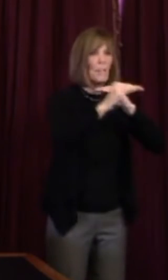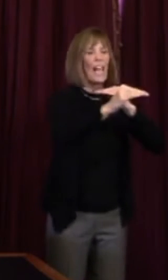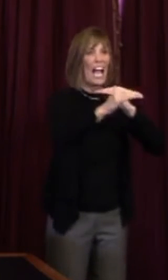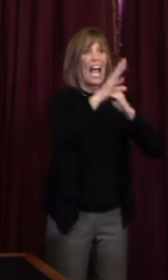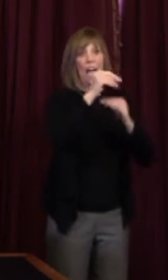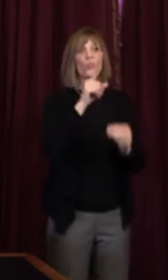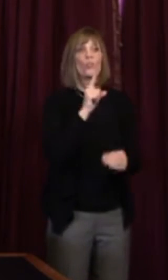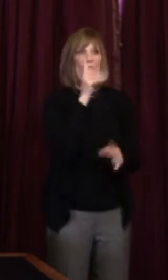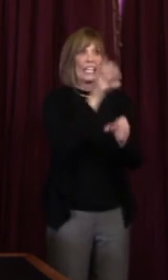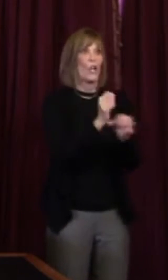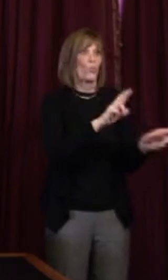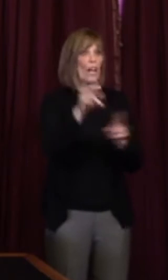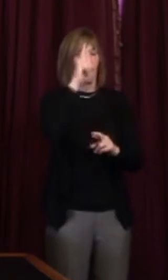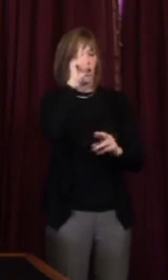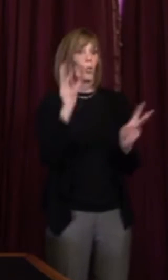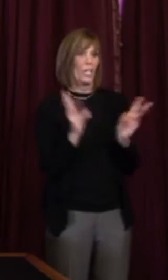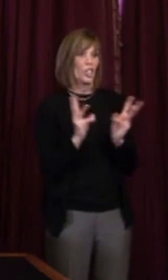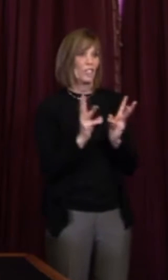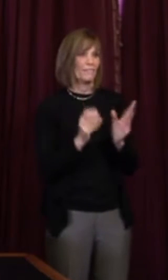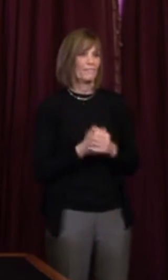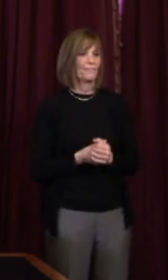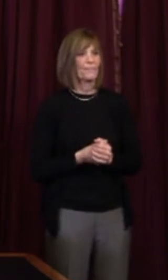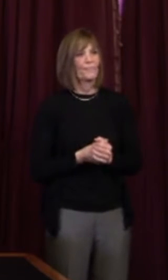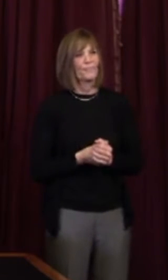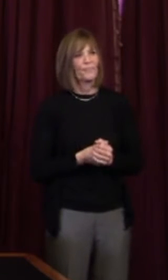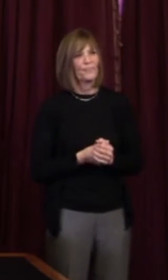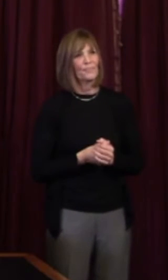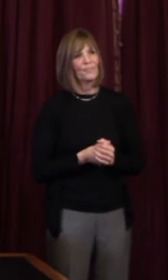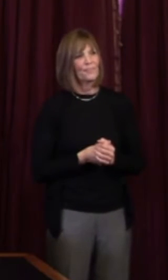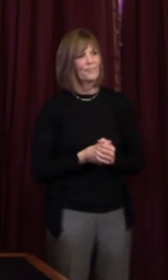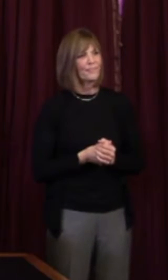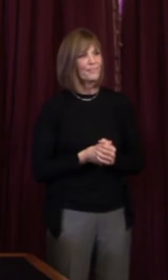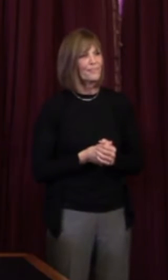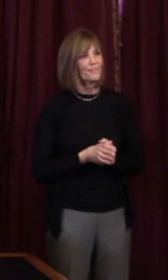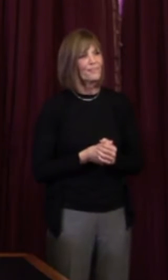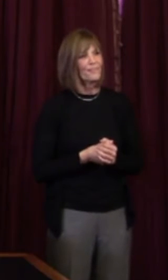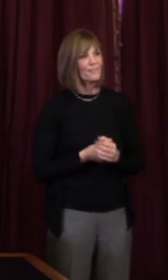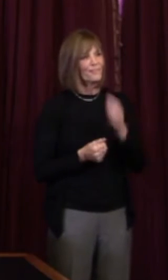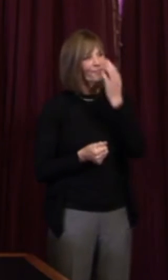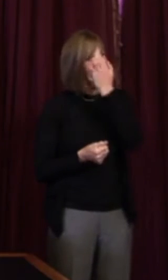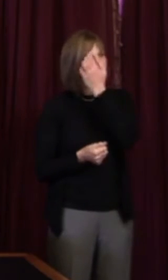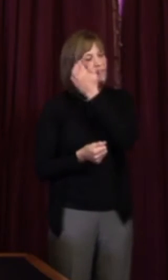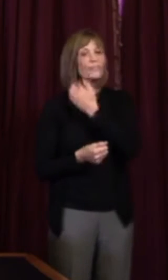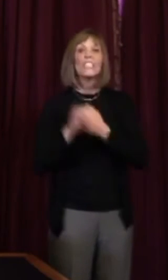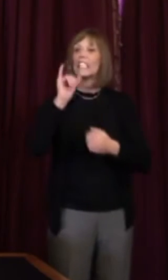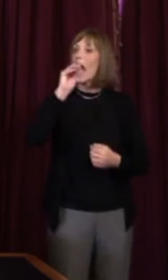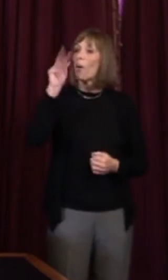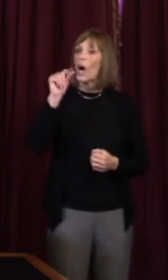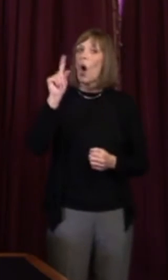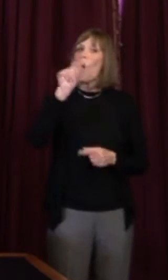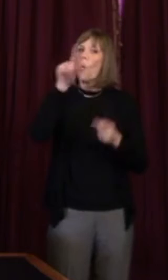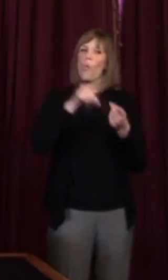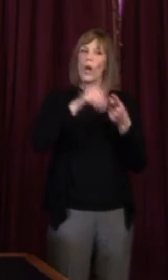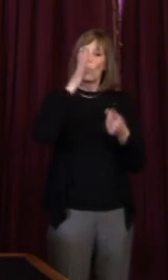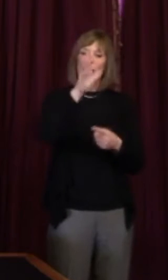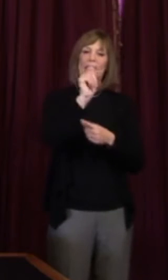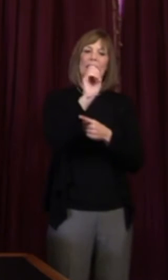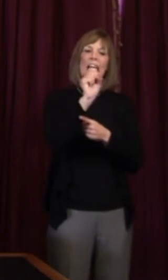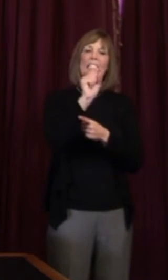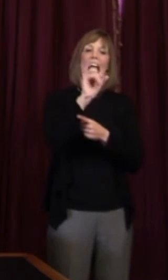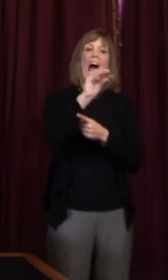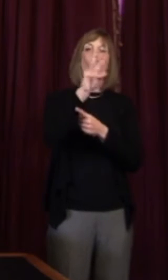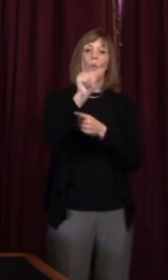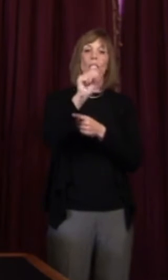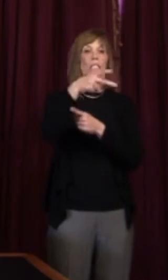and really get ready for the winter. Governor, what happens when the test Iowa supplies run out, and do you know when that will be, and what